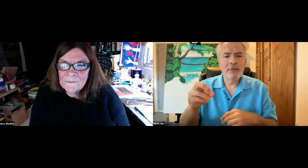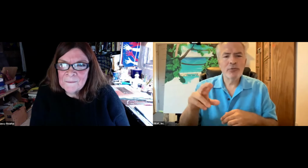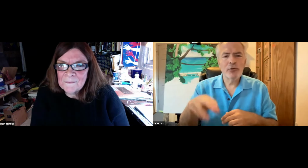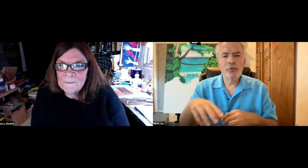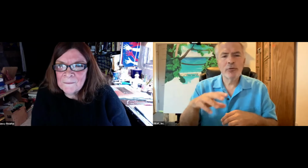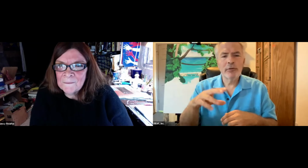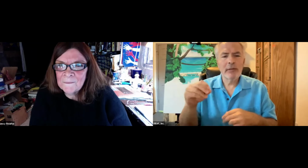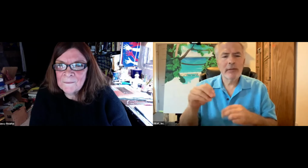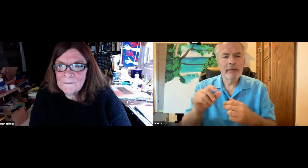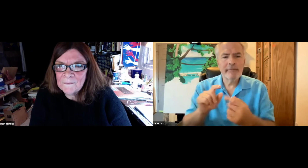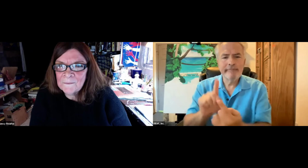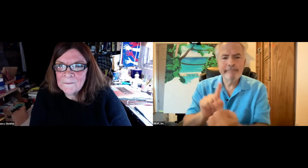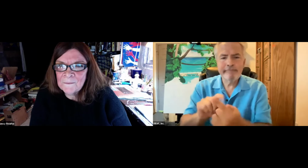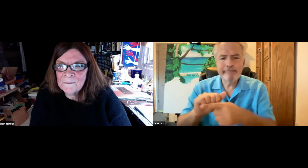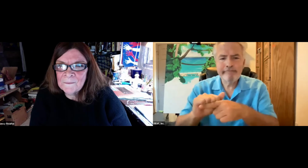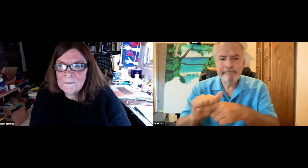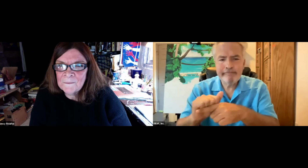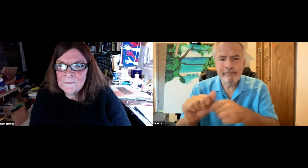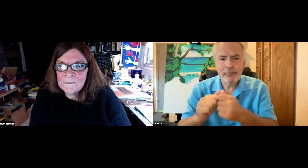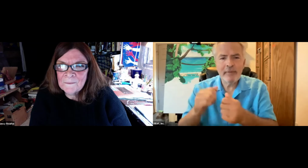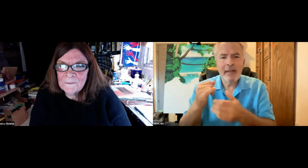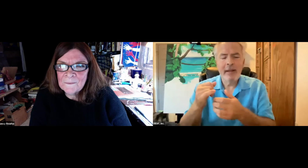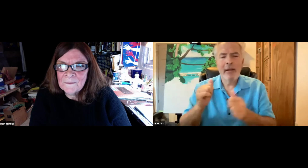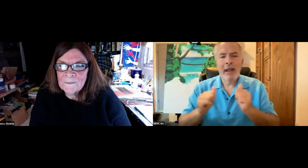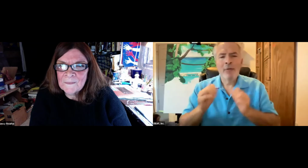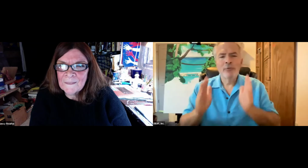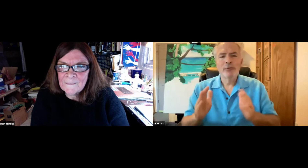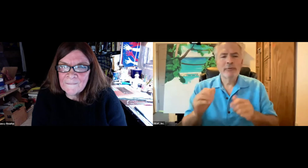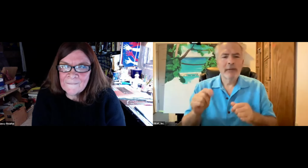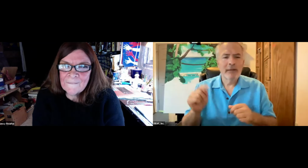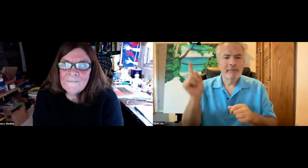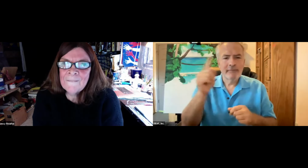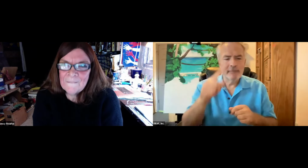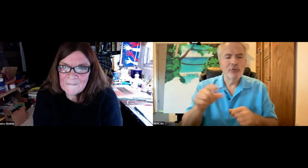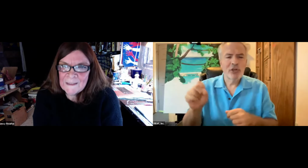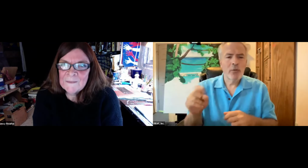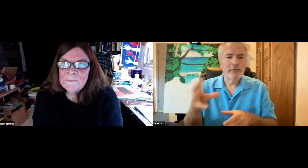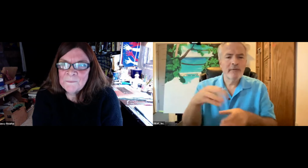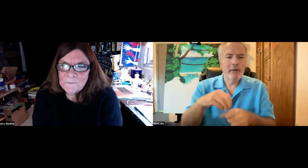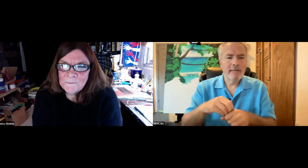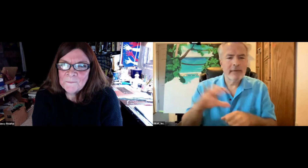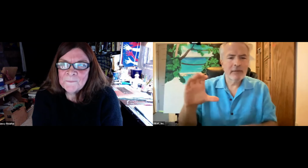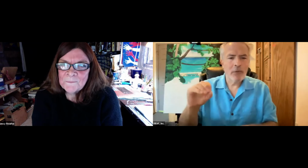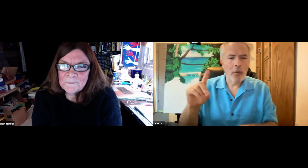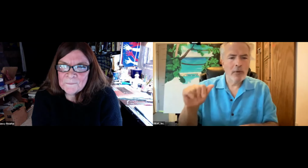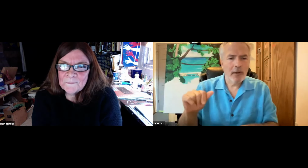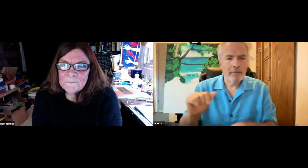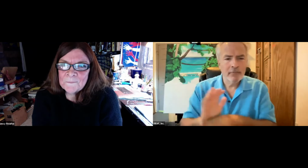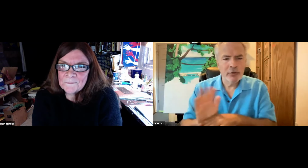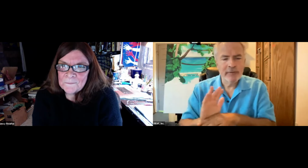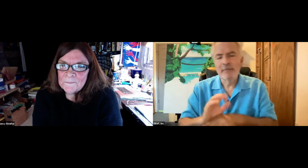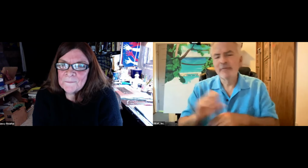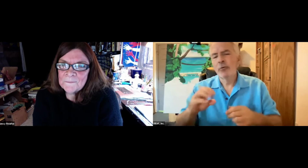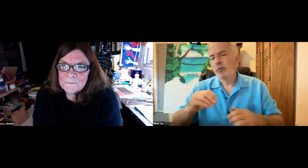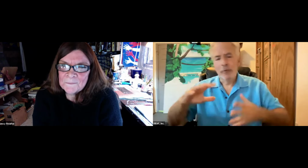phenomenal performer, actor. You're going to learn a lot from this presentation. She